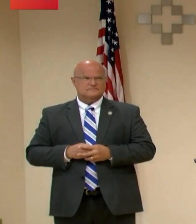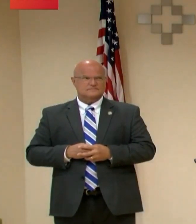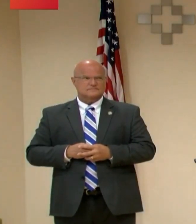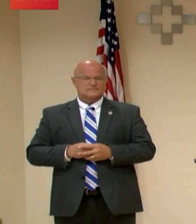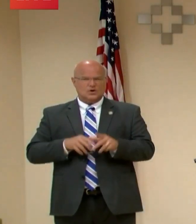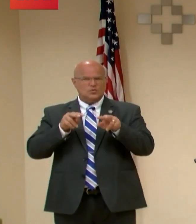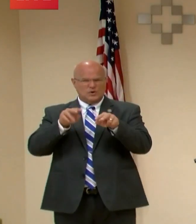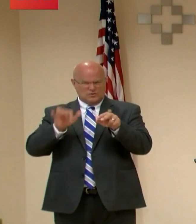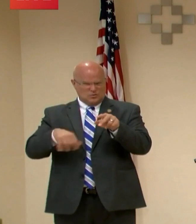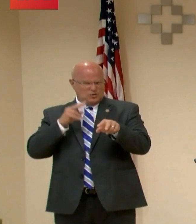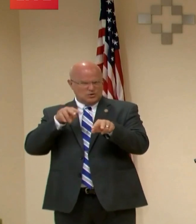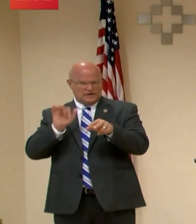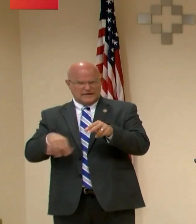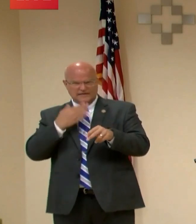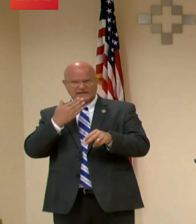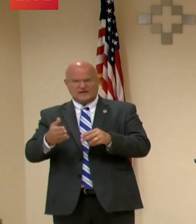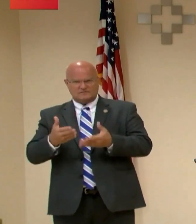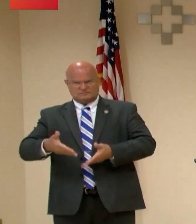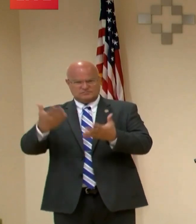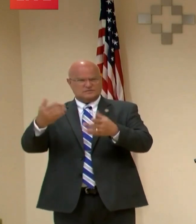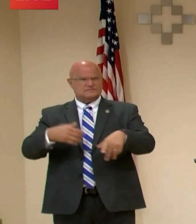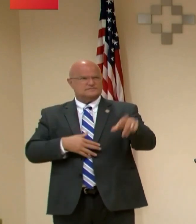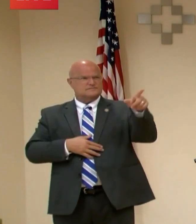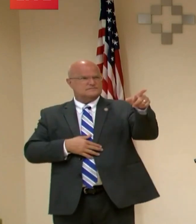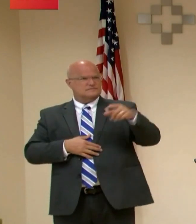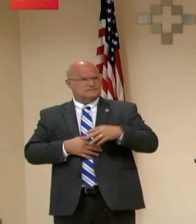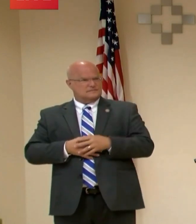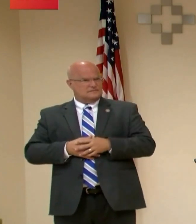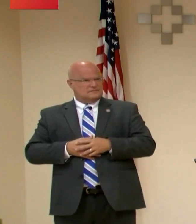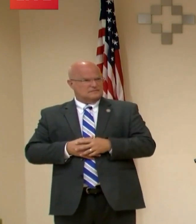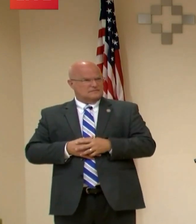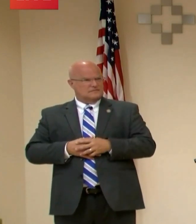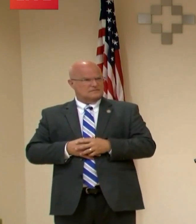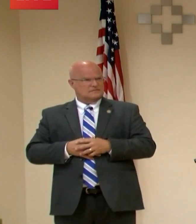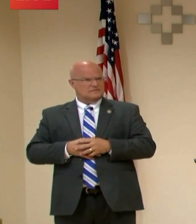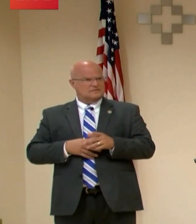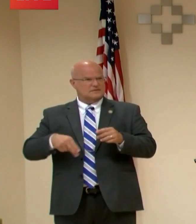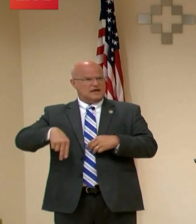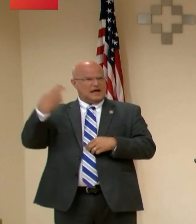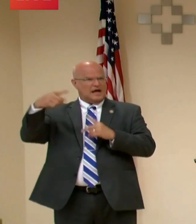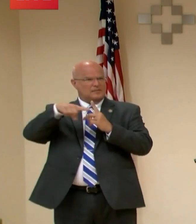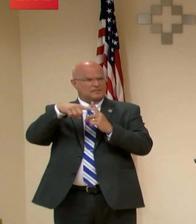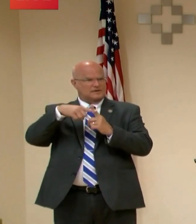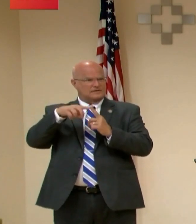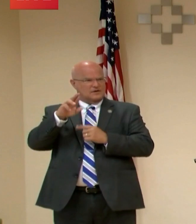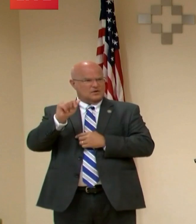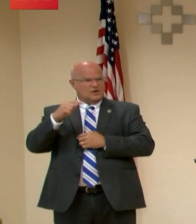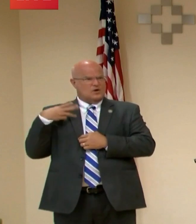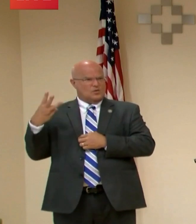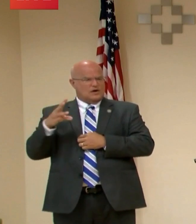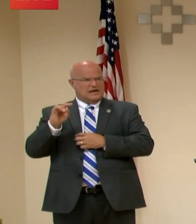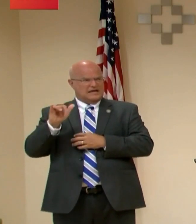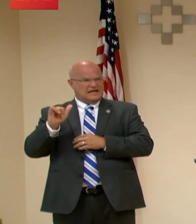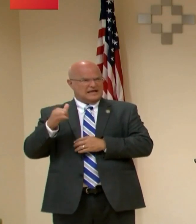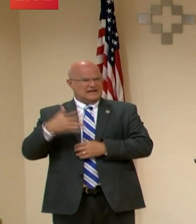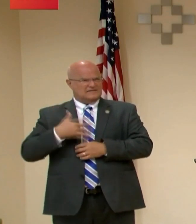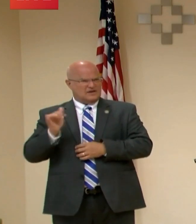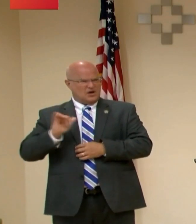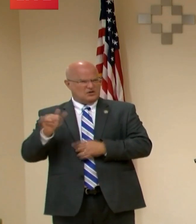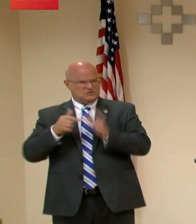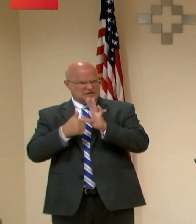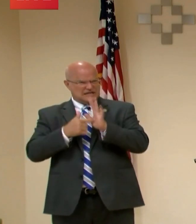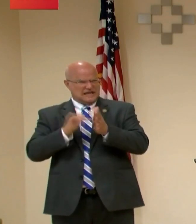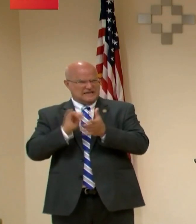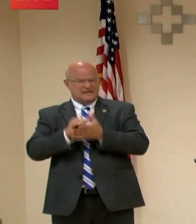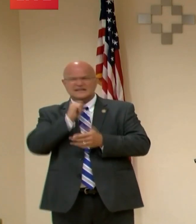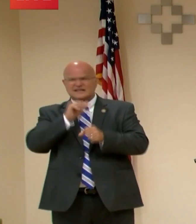We will look at that. Thank you for raising it. Yes? The high positivity rate in Washington County, I thought that might also